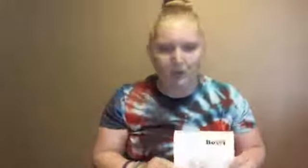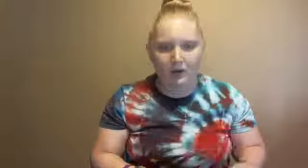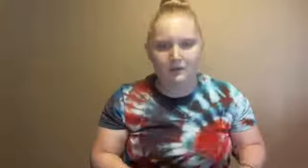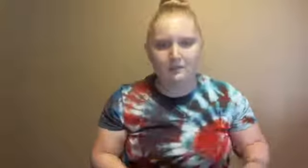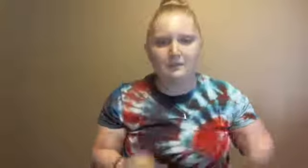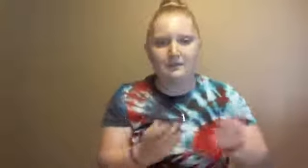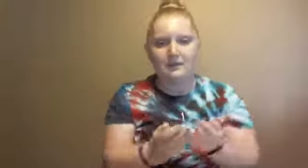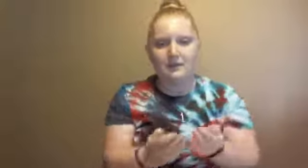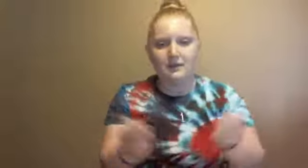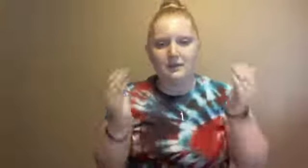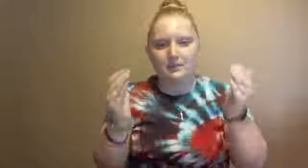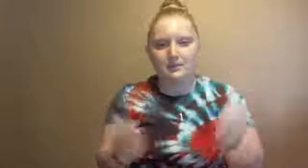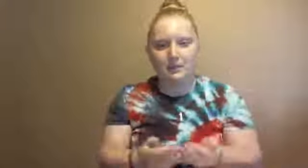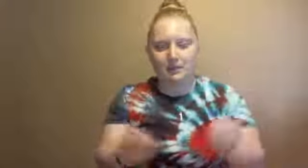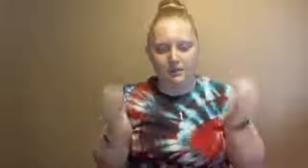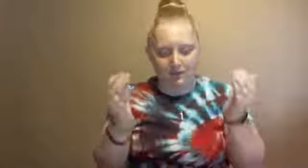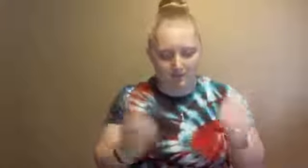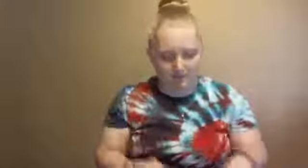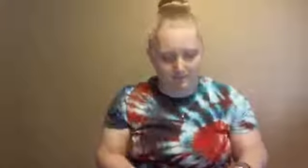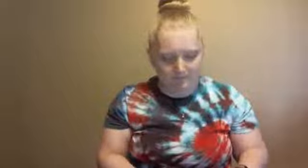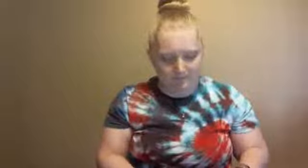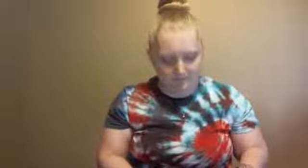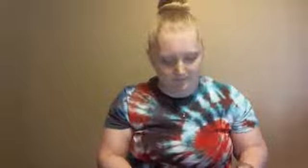bowl, bowl,